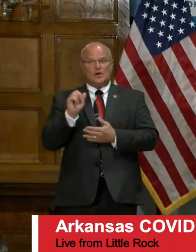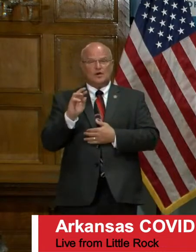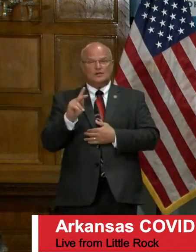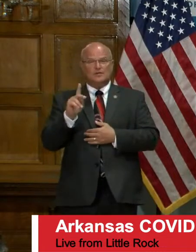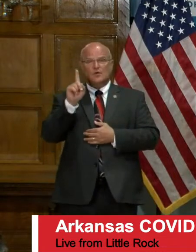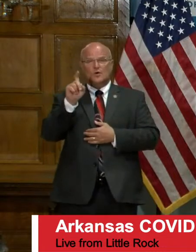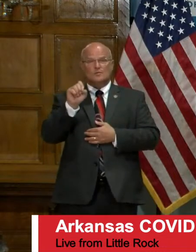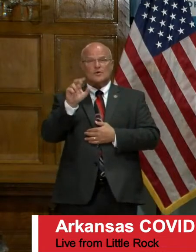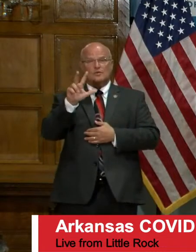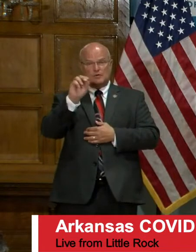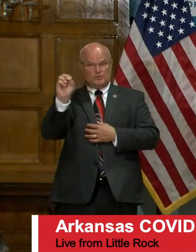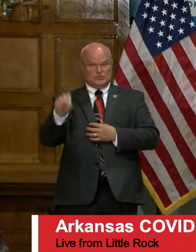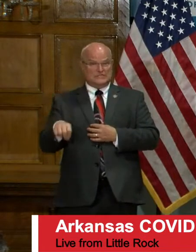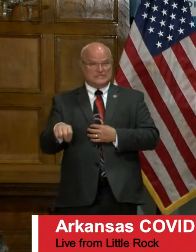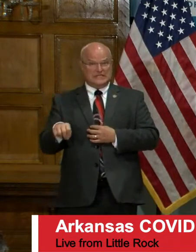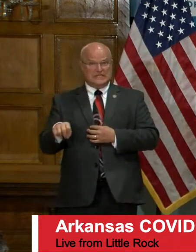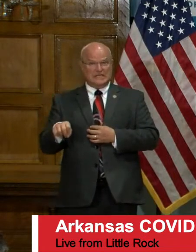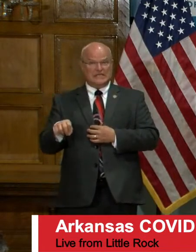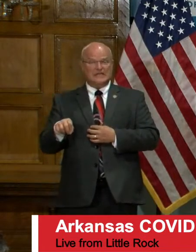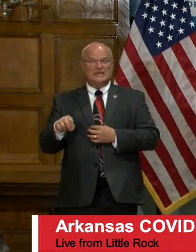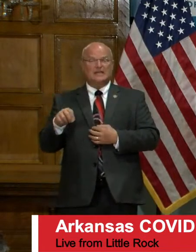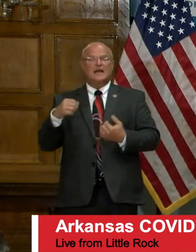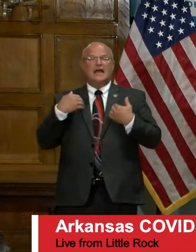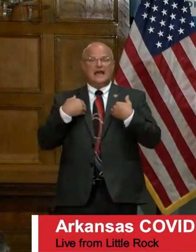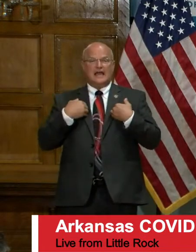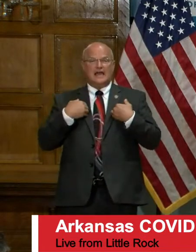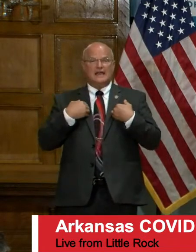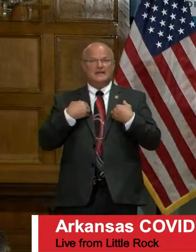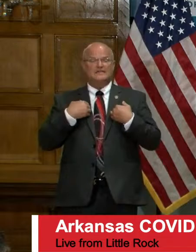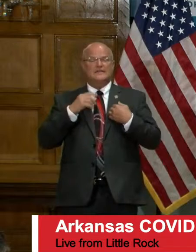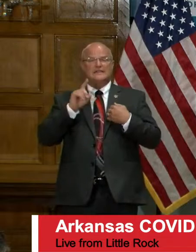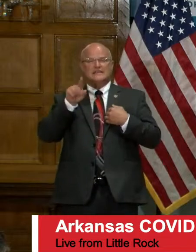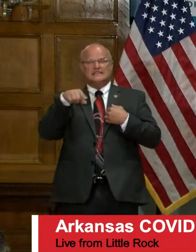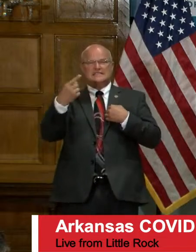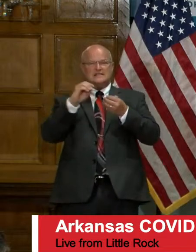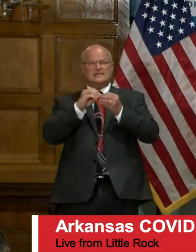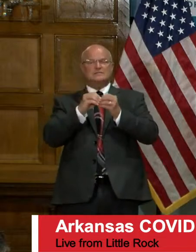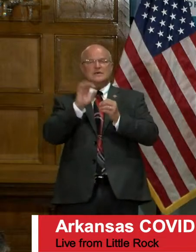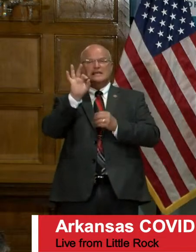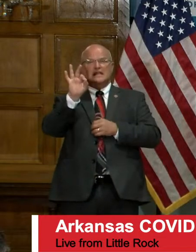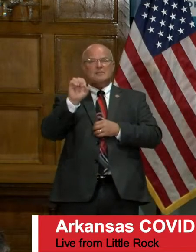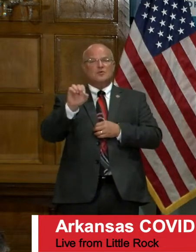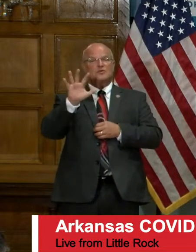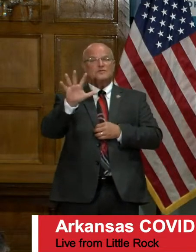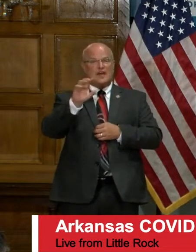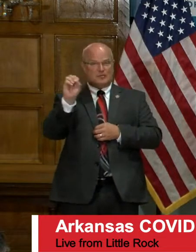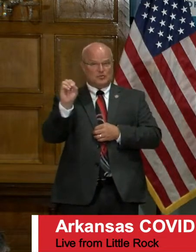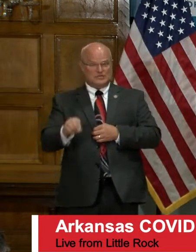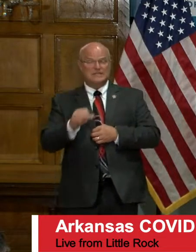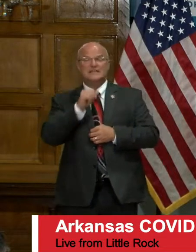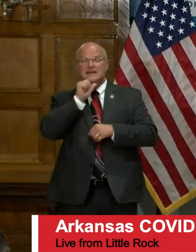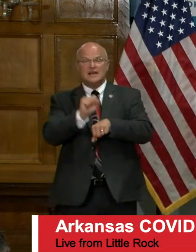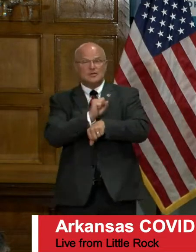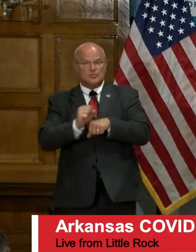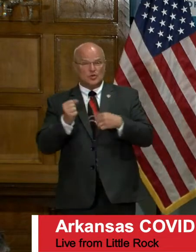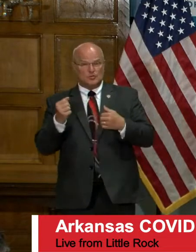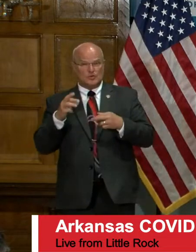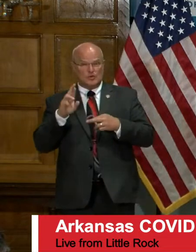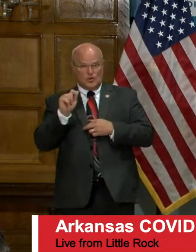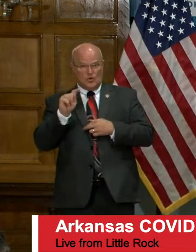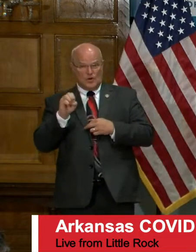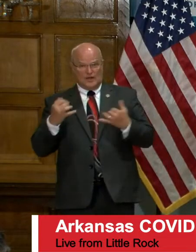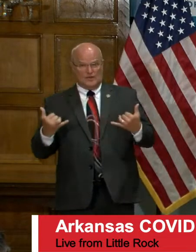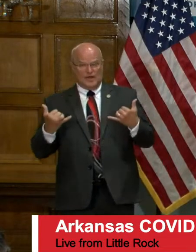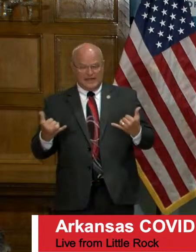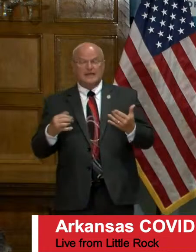by 1.3%, which brings us down into single digits. We're at 9.5%. This